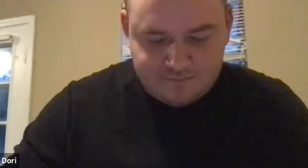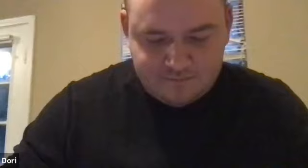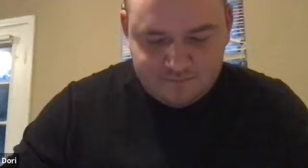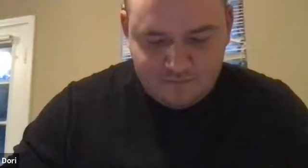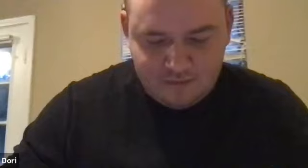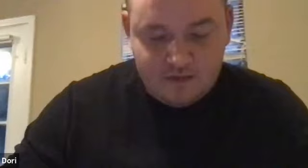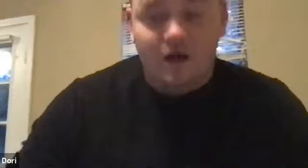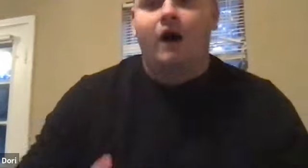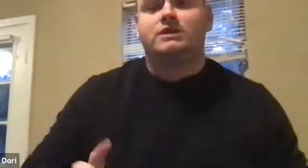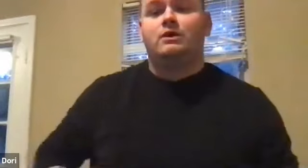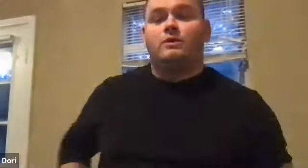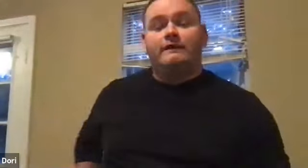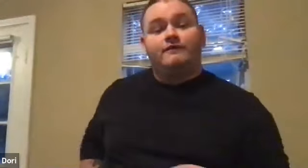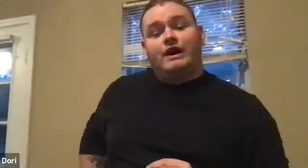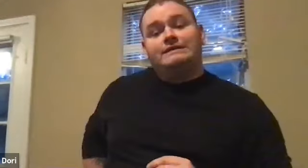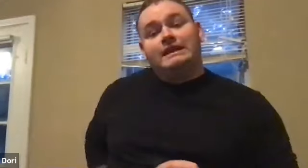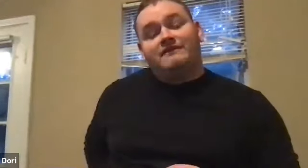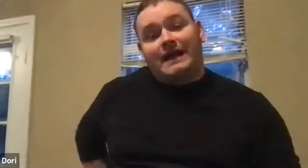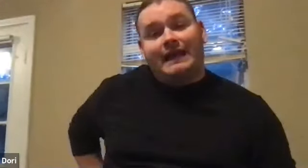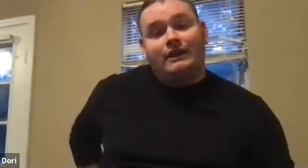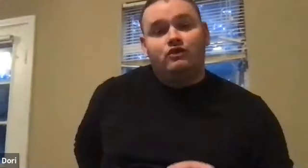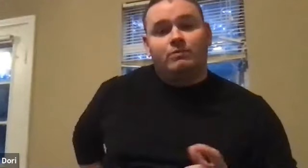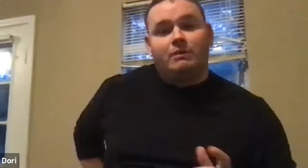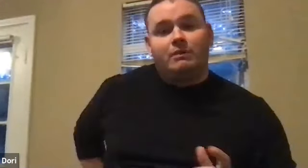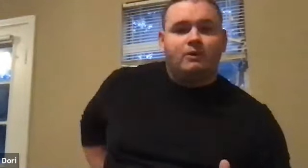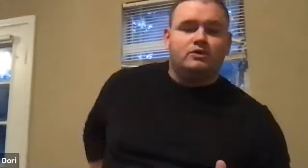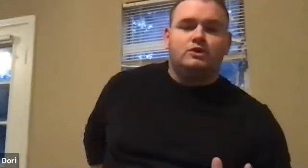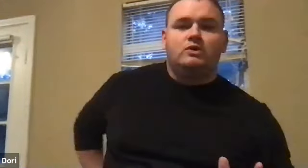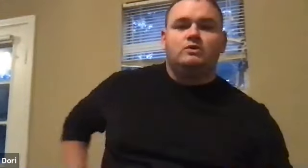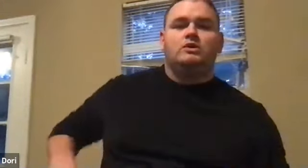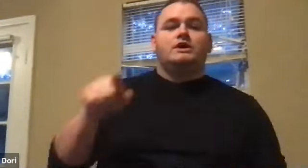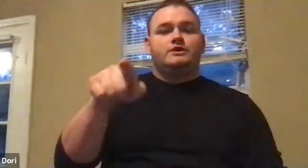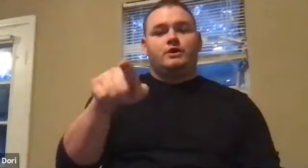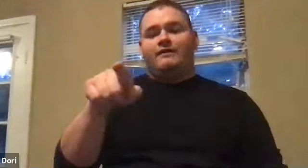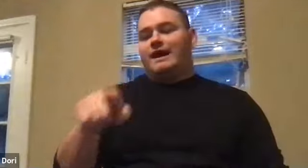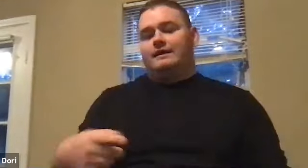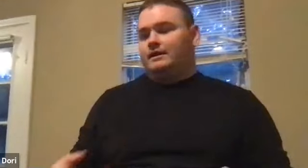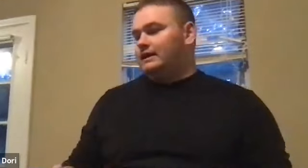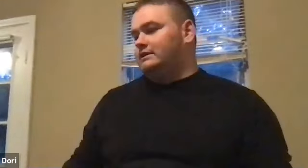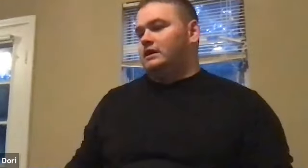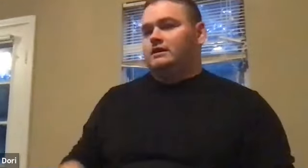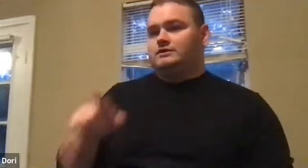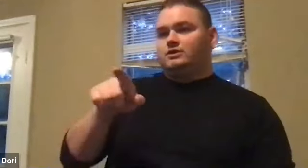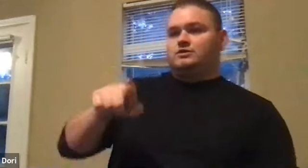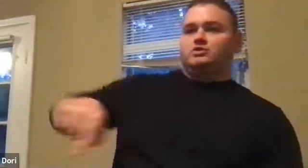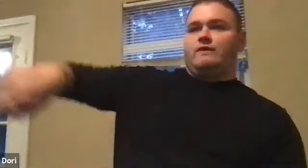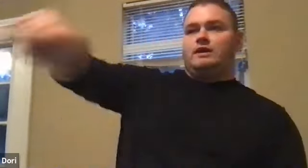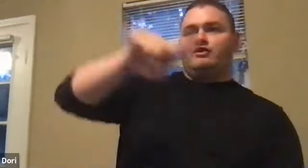Okay. Also, if you're identifying a group of people, you do like that. Like you'll swivel it